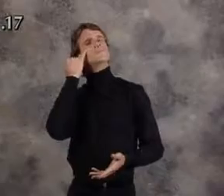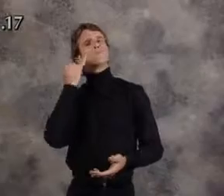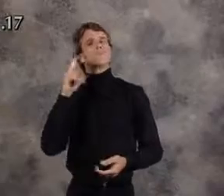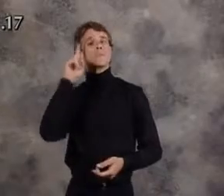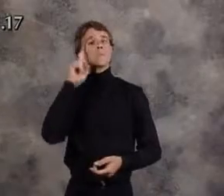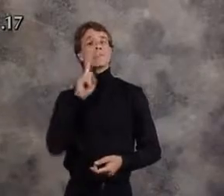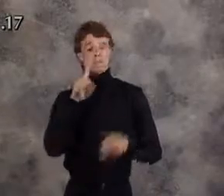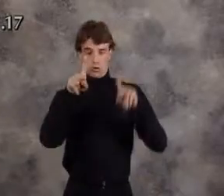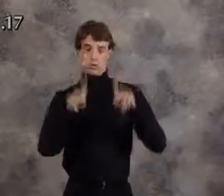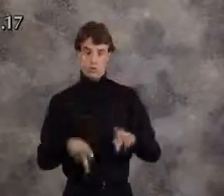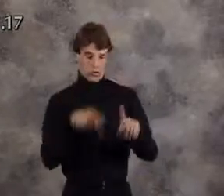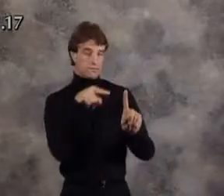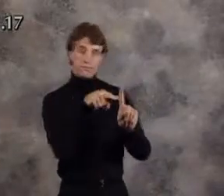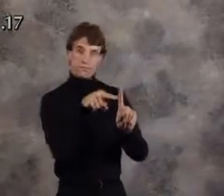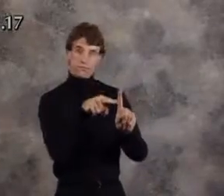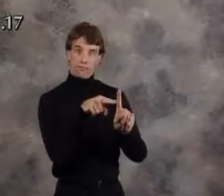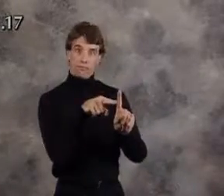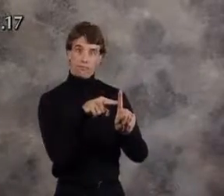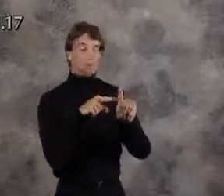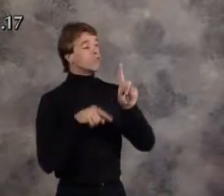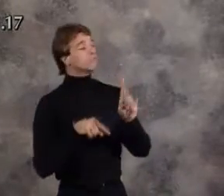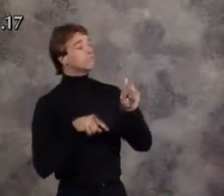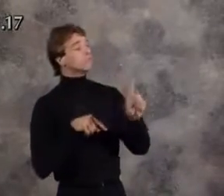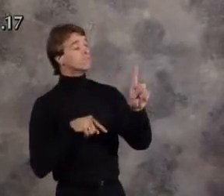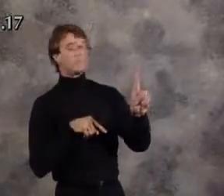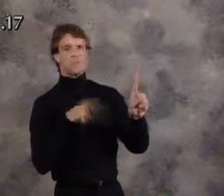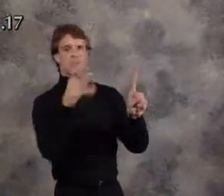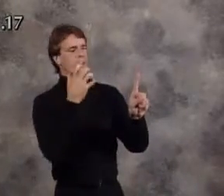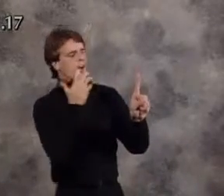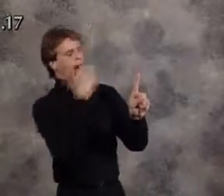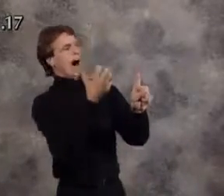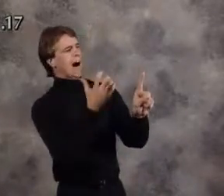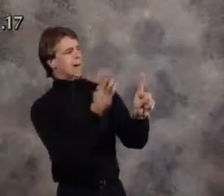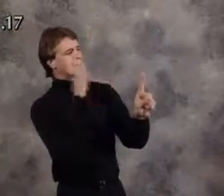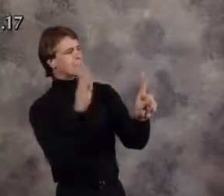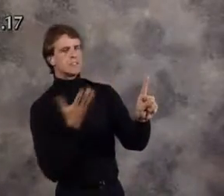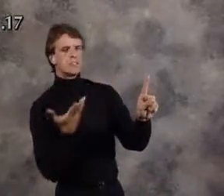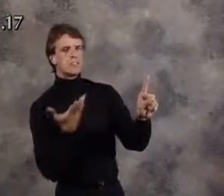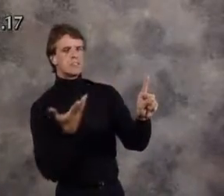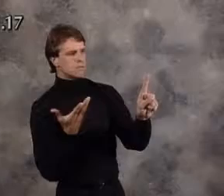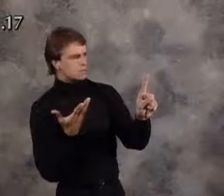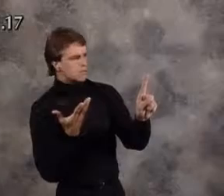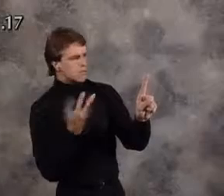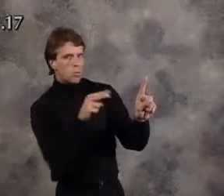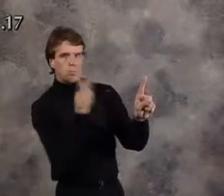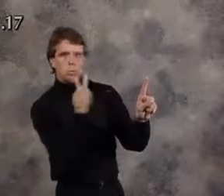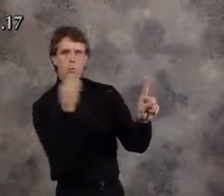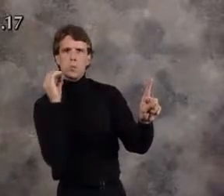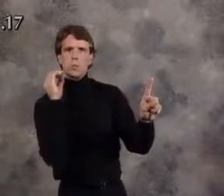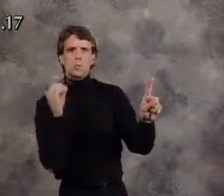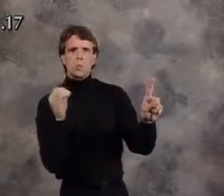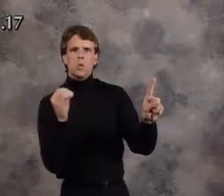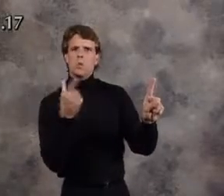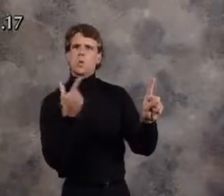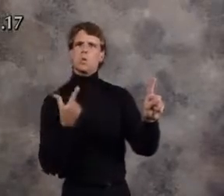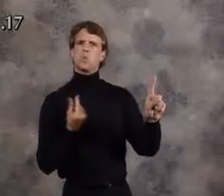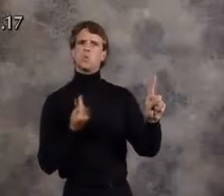Now, suppose you wanted to get a deaf person's attention. They would not hear your vocal cue. So